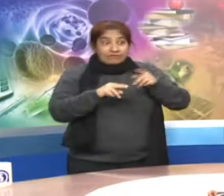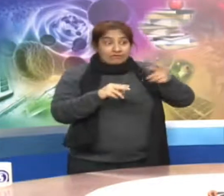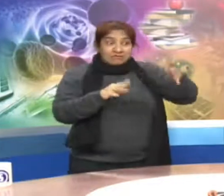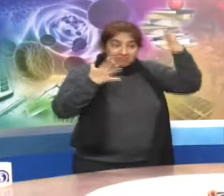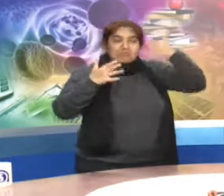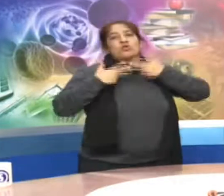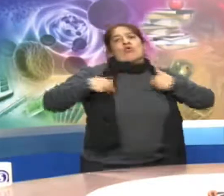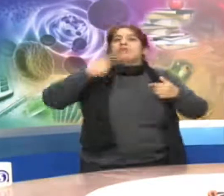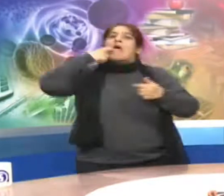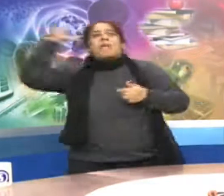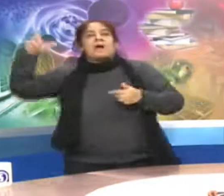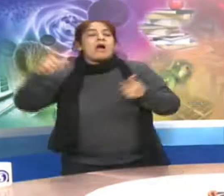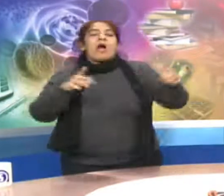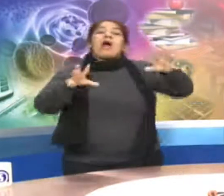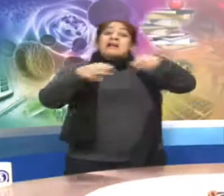there are members,